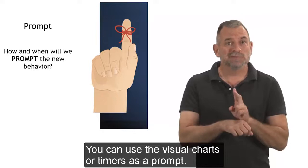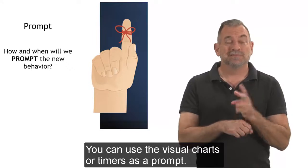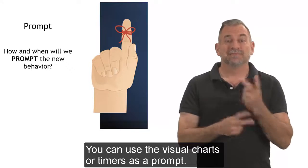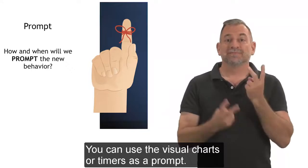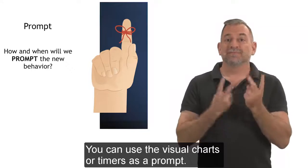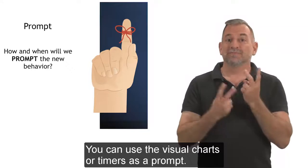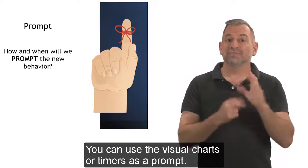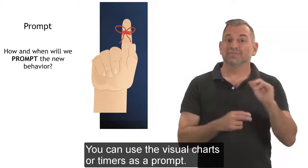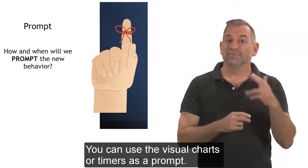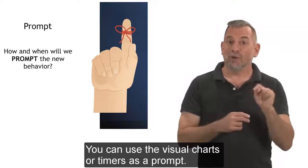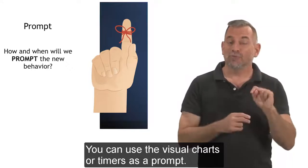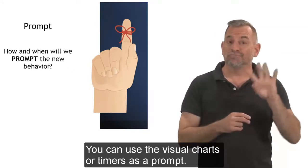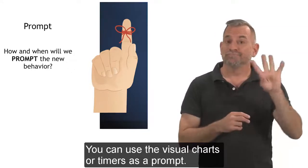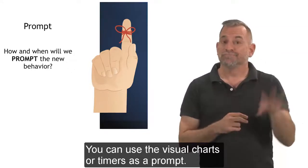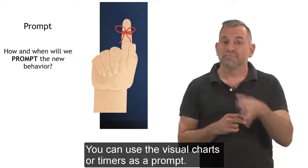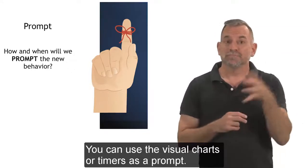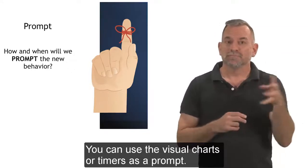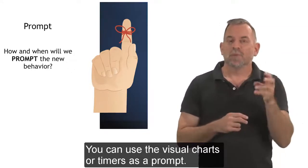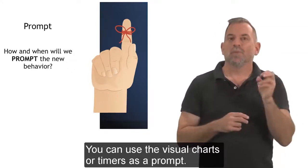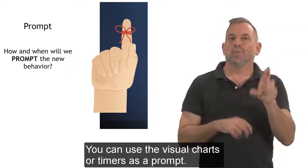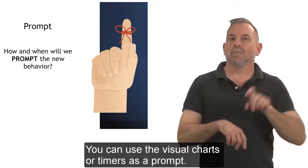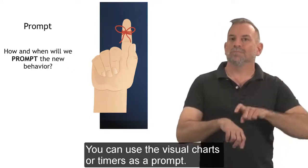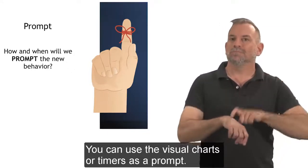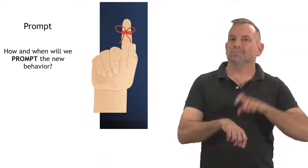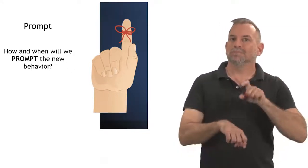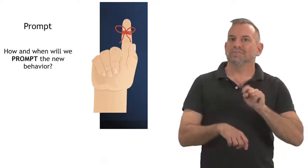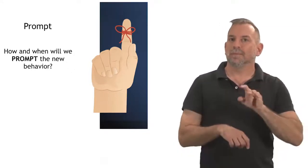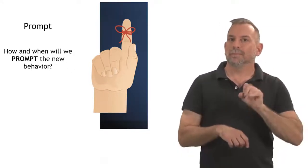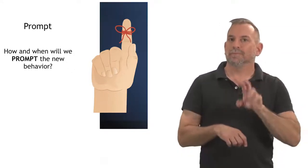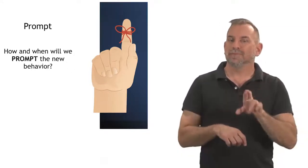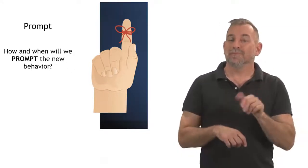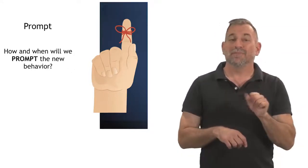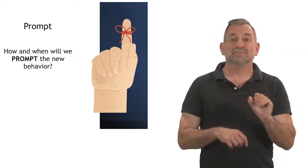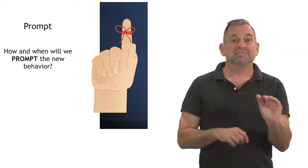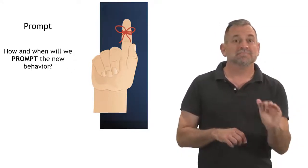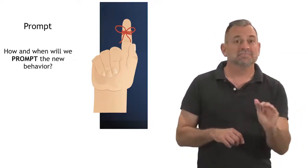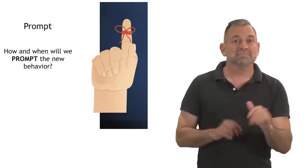You can use the visual charts or timers as a prompt,